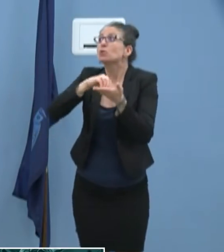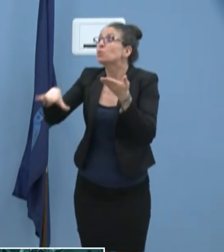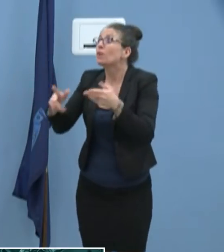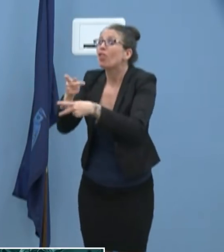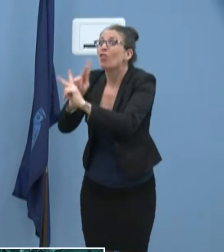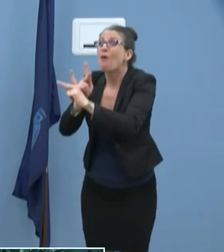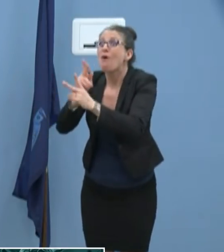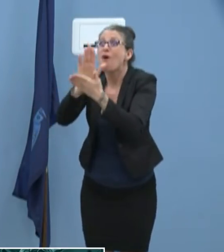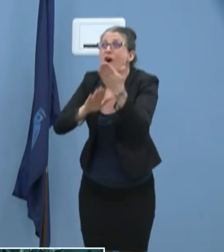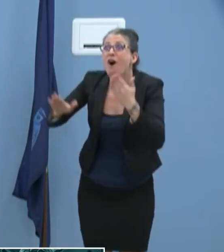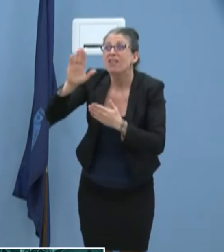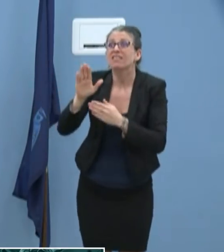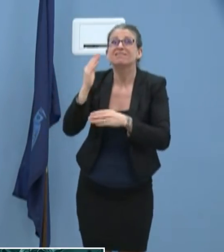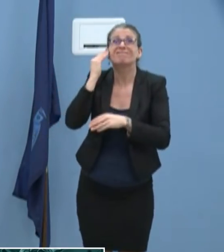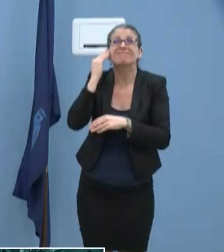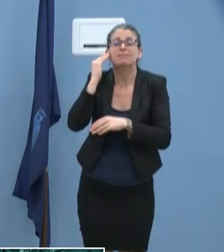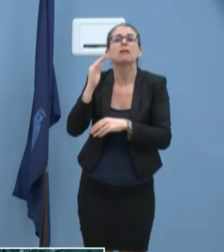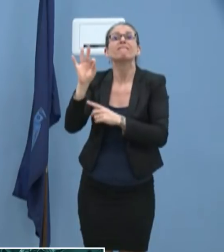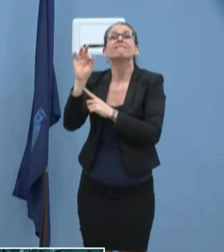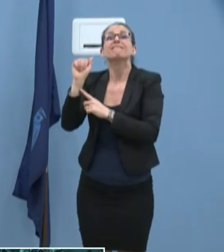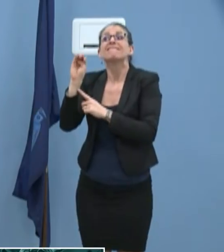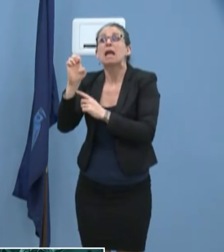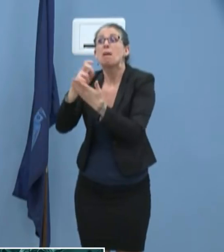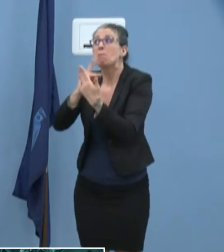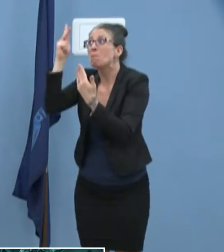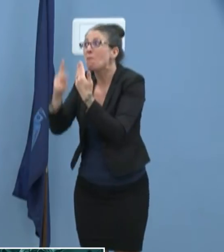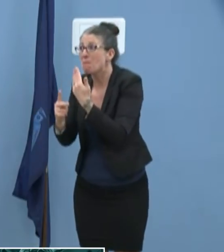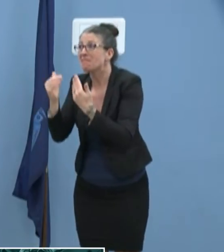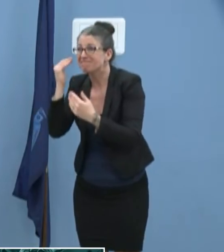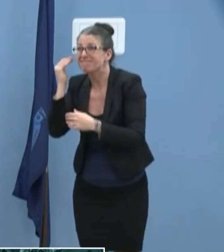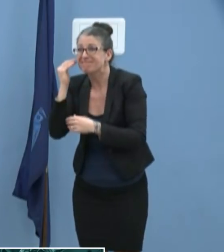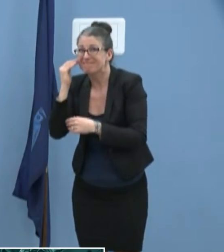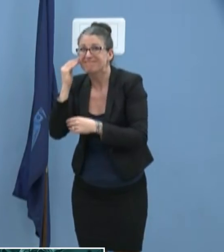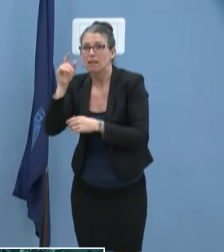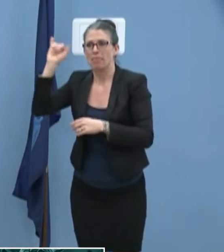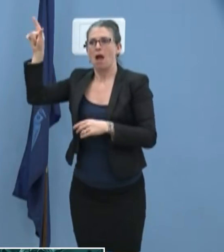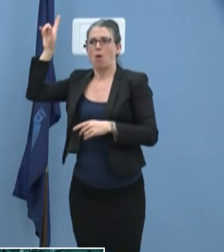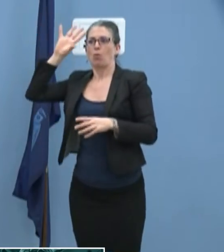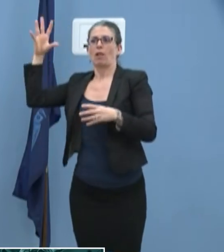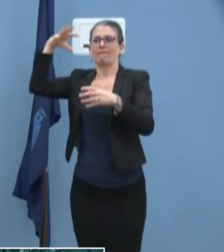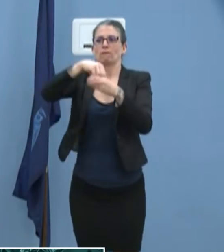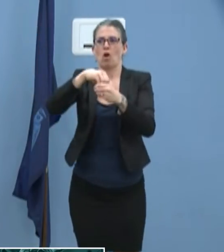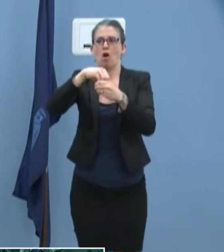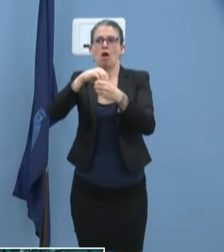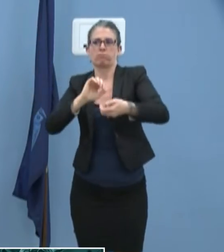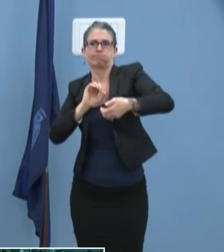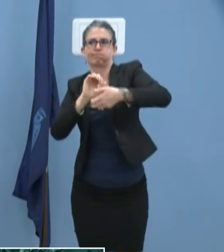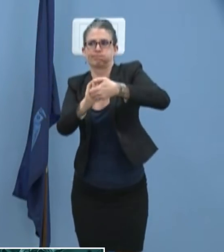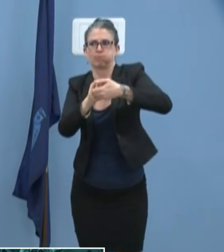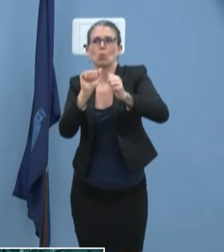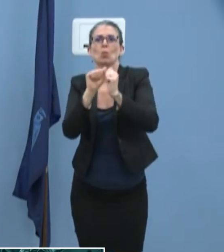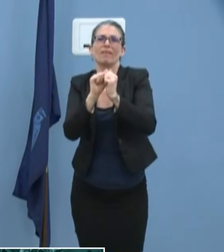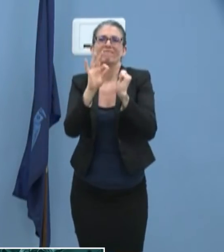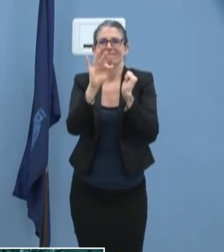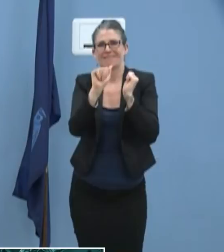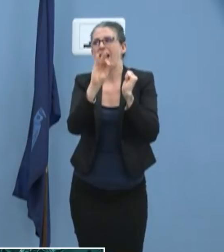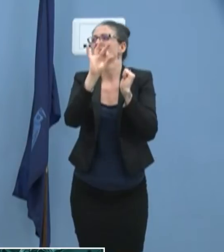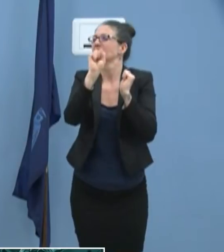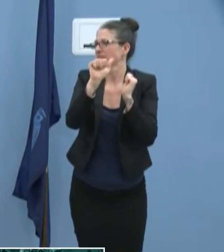of Maine in partnership with financial institutions to provide low or no-interest